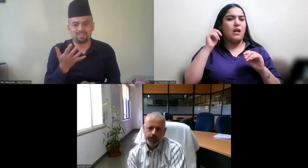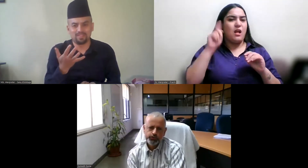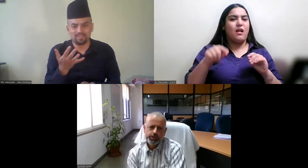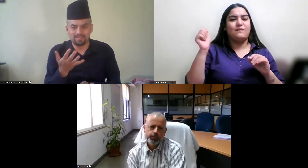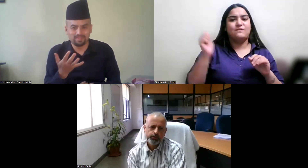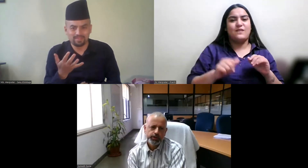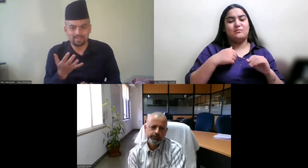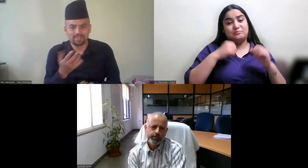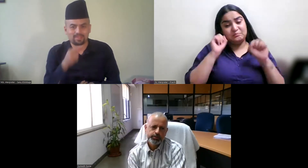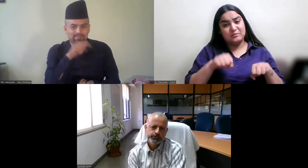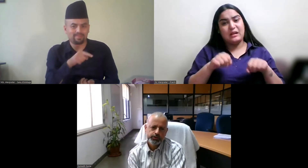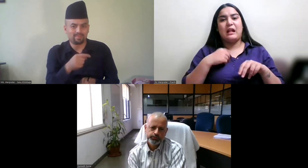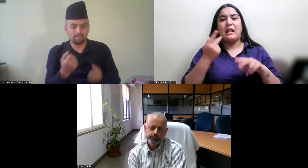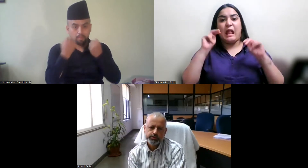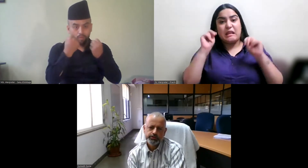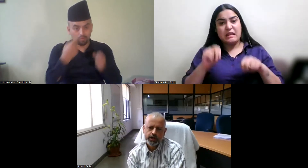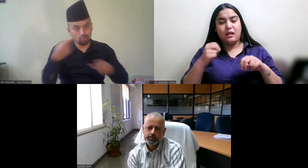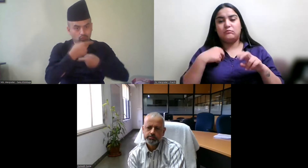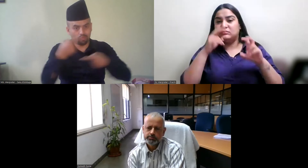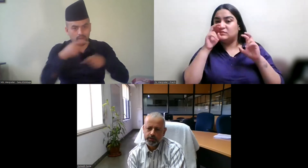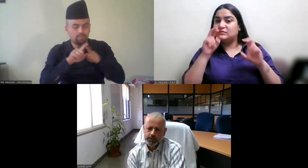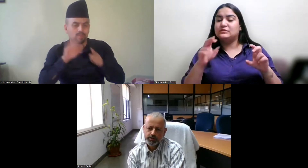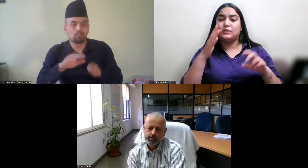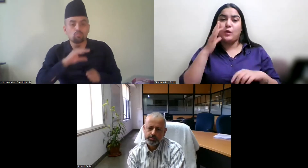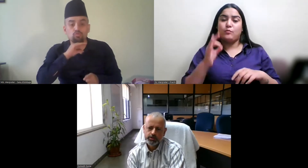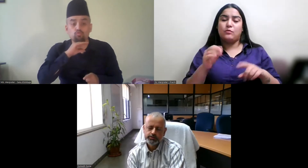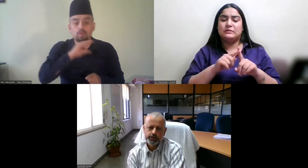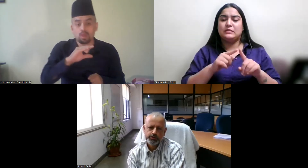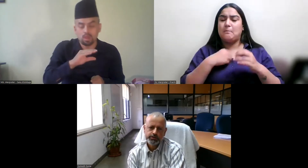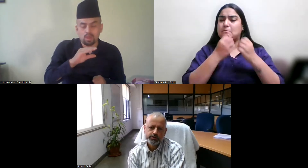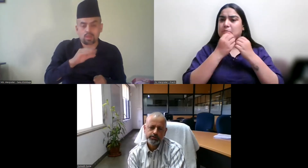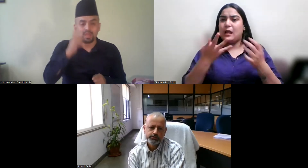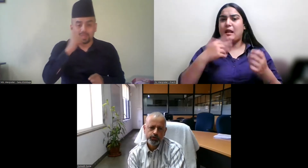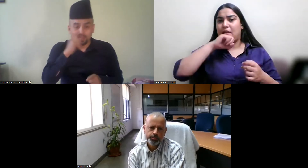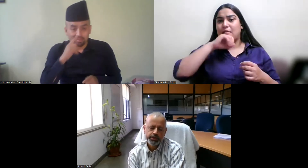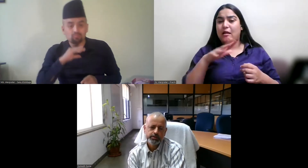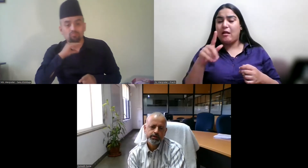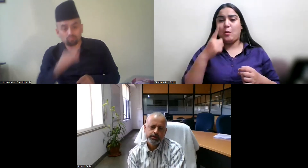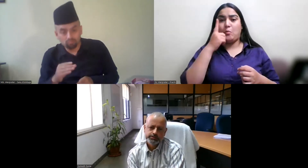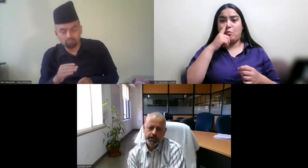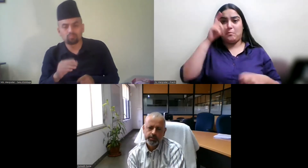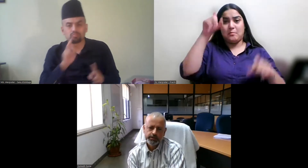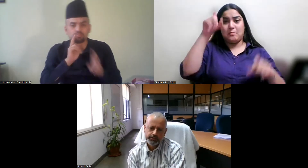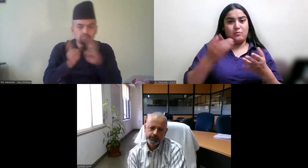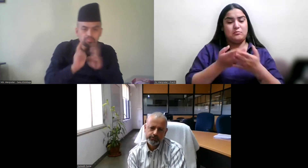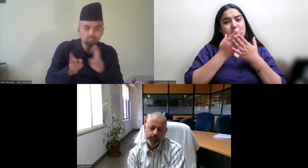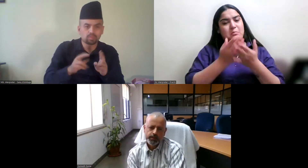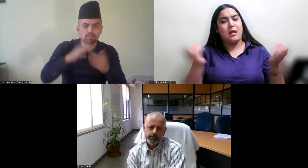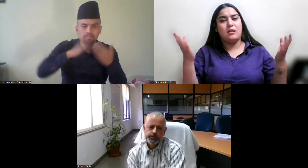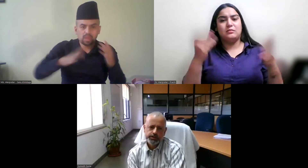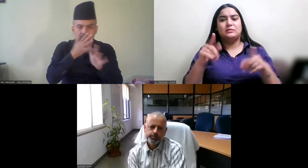We have so many powerful examples of young girls, adolescent girls stopping child